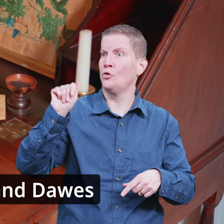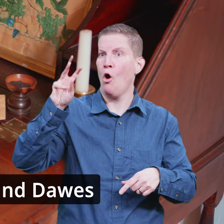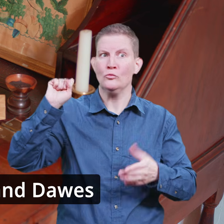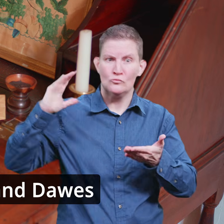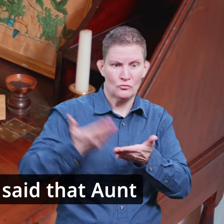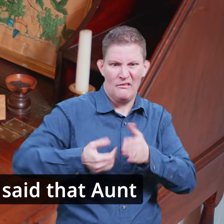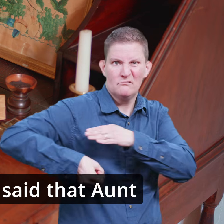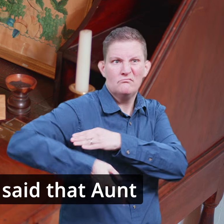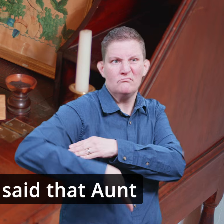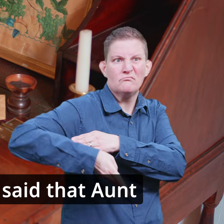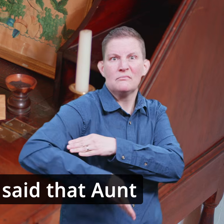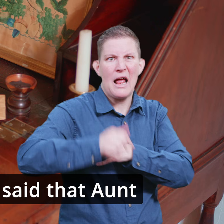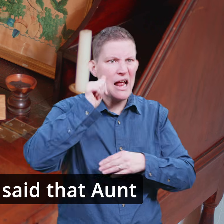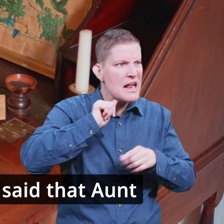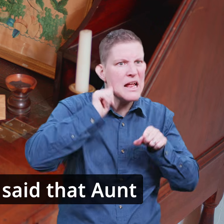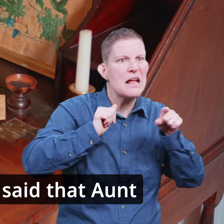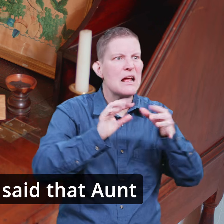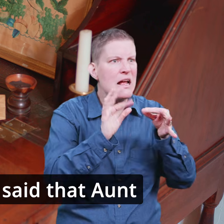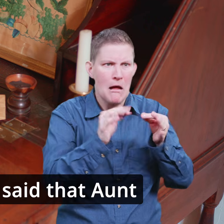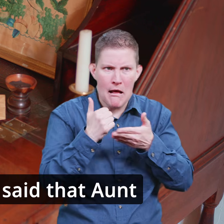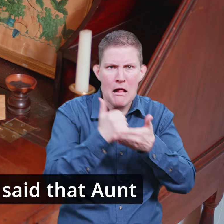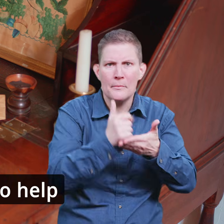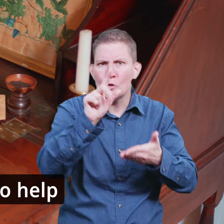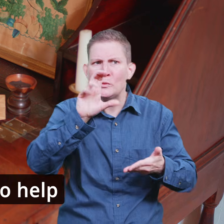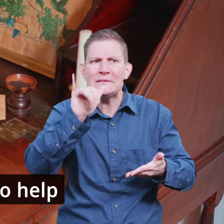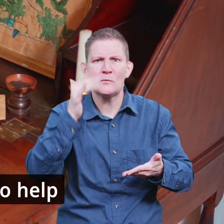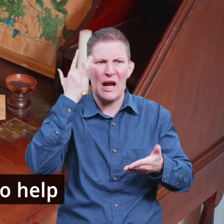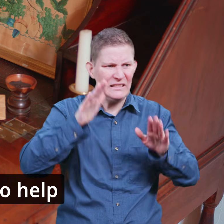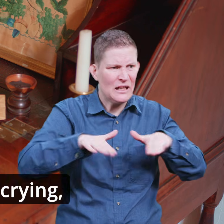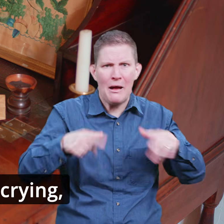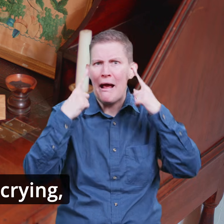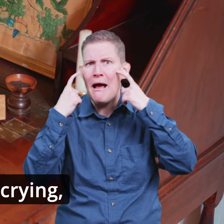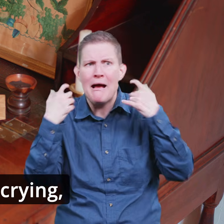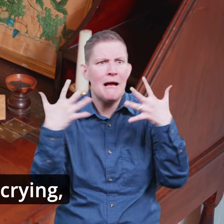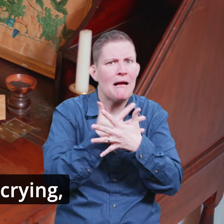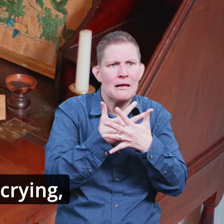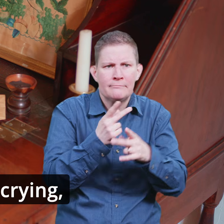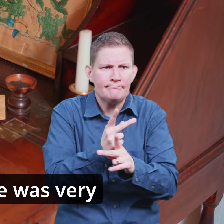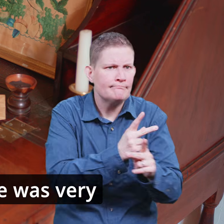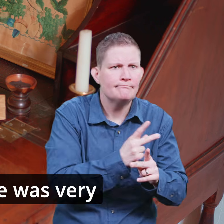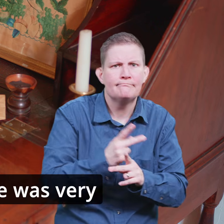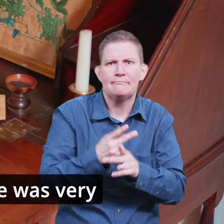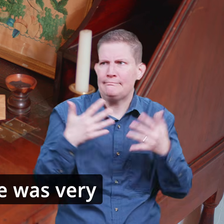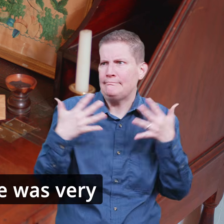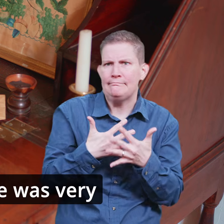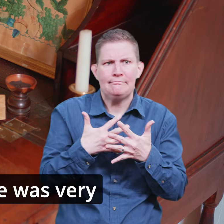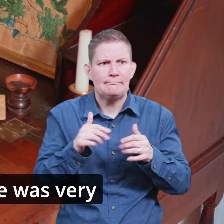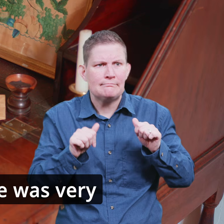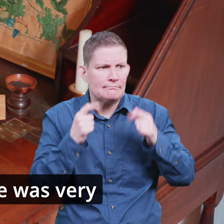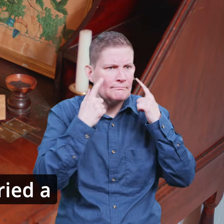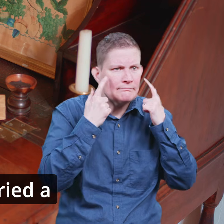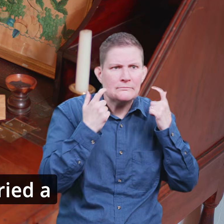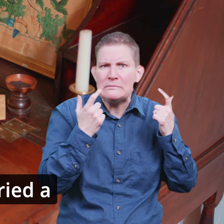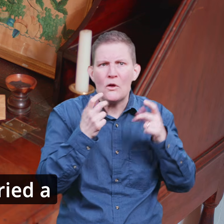after Revere and Dawes arrived at midnight. They said that Aunt Lydia tried hard to help Lucy dress all the crying, tired children, but